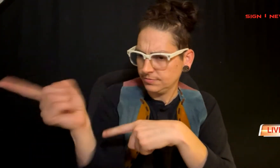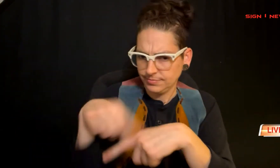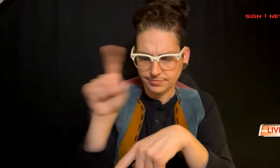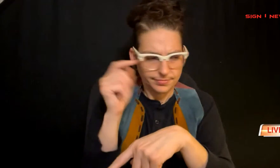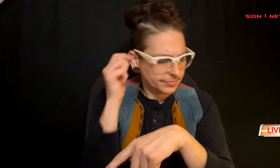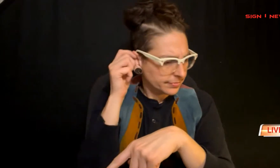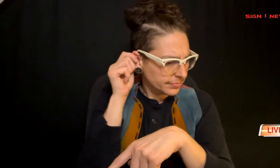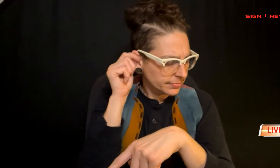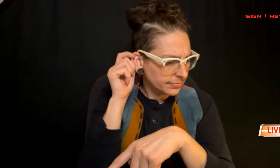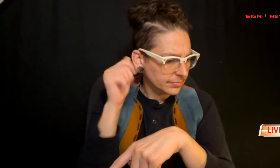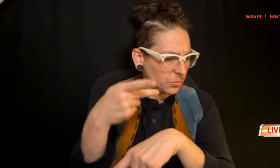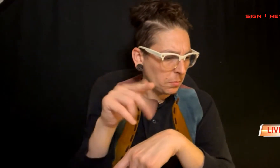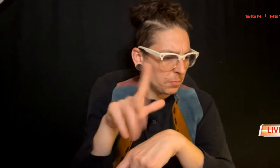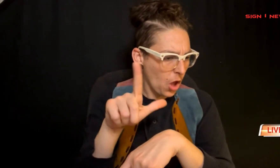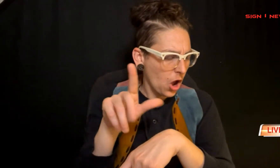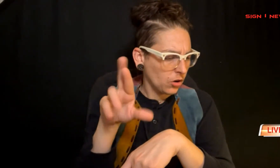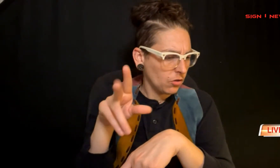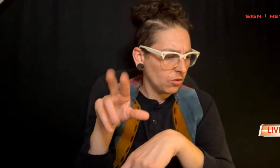Let's see, last year,